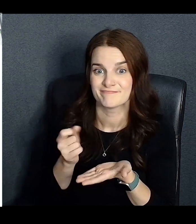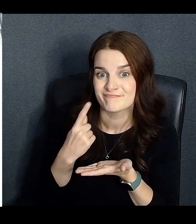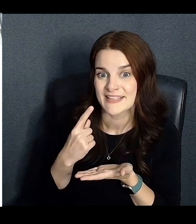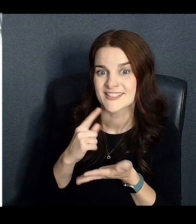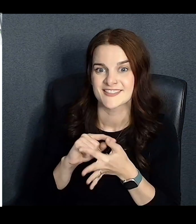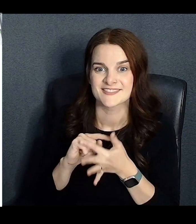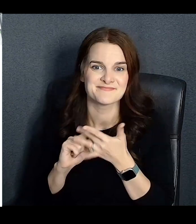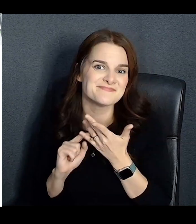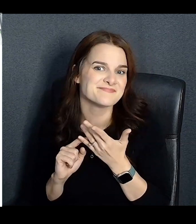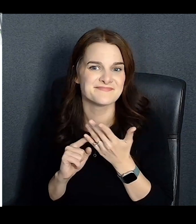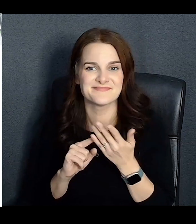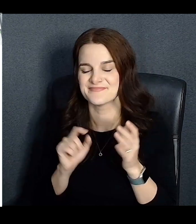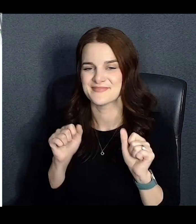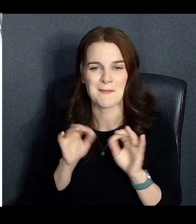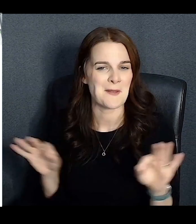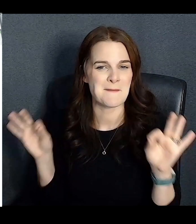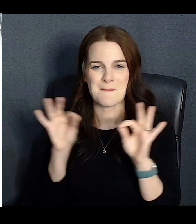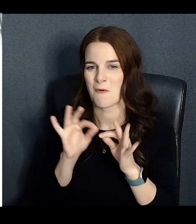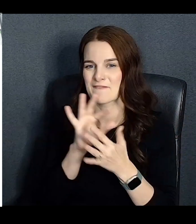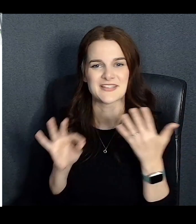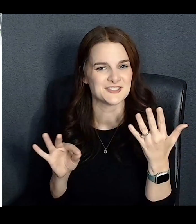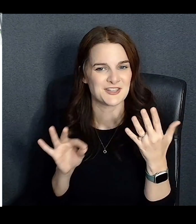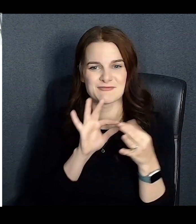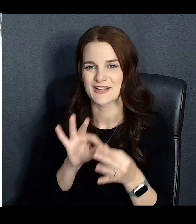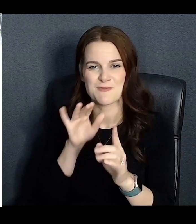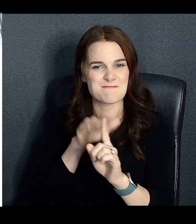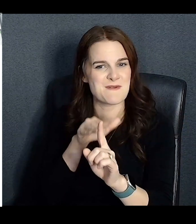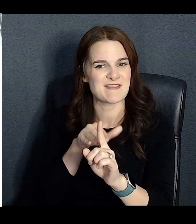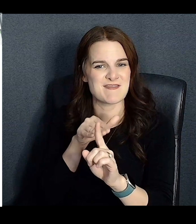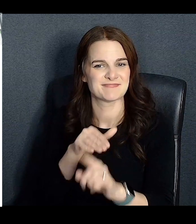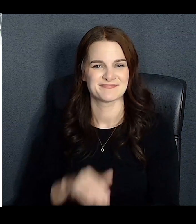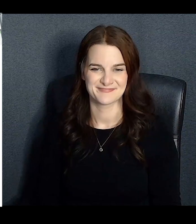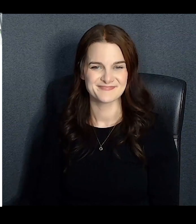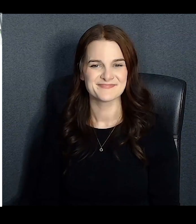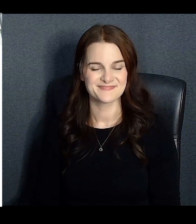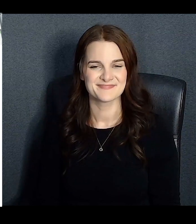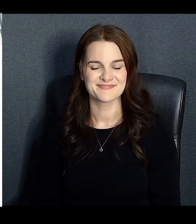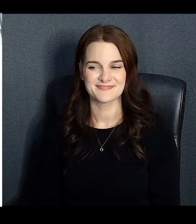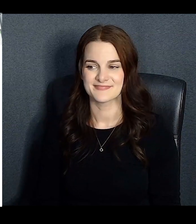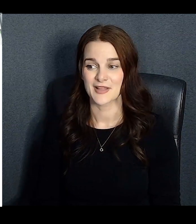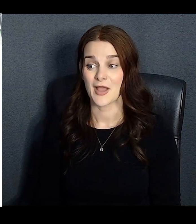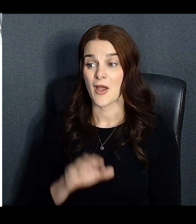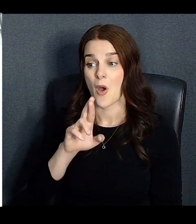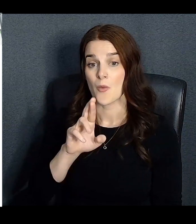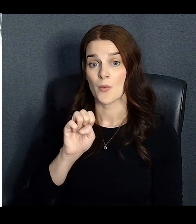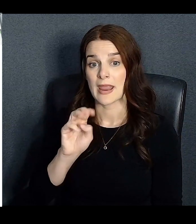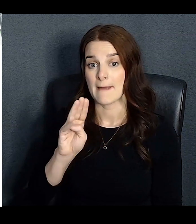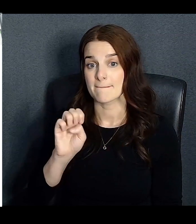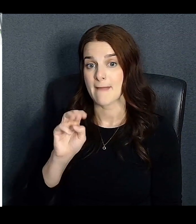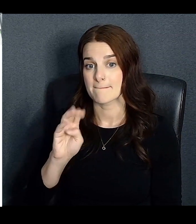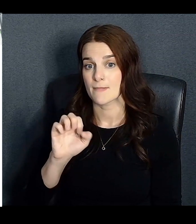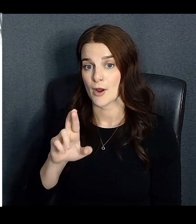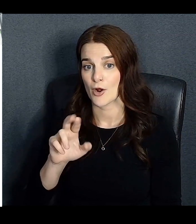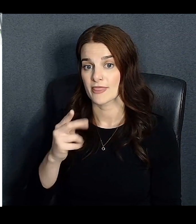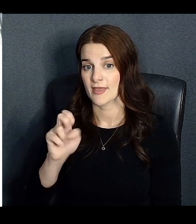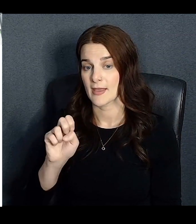take their medicine or something like that. That can kind of be an important feature of a reminder. Remember the Milk is a cool app